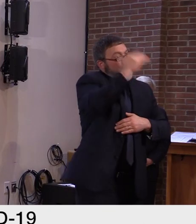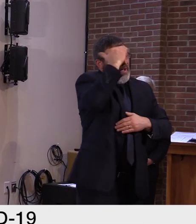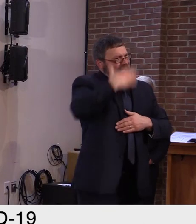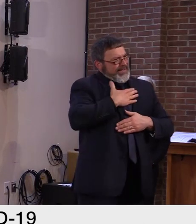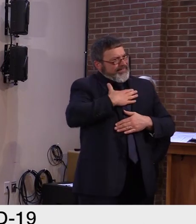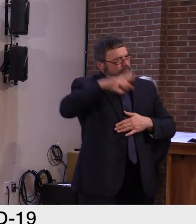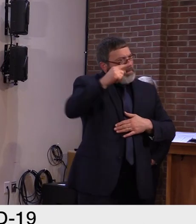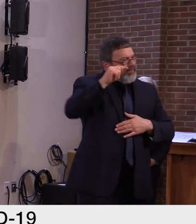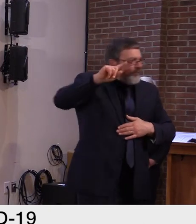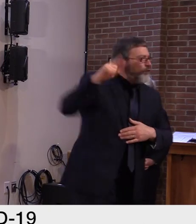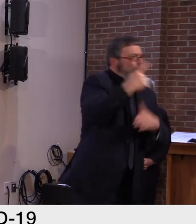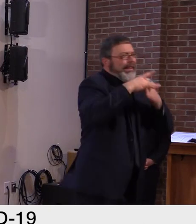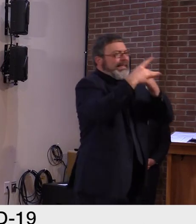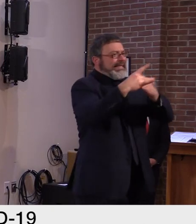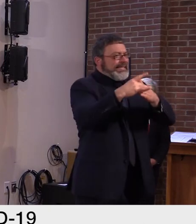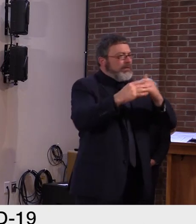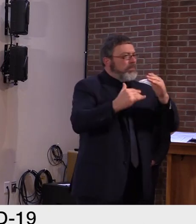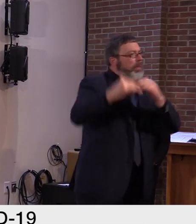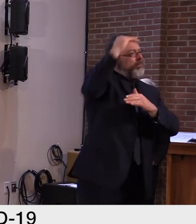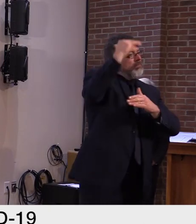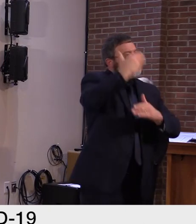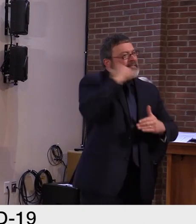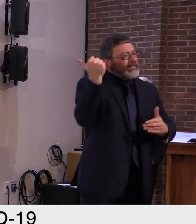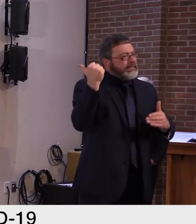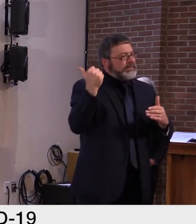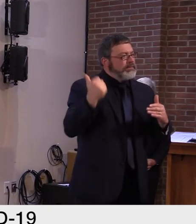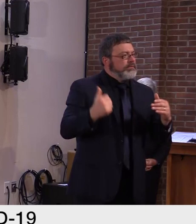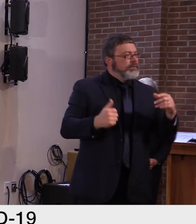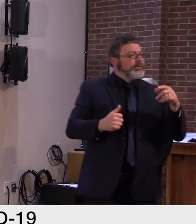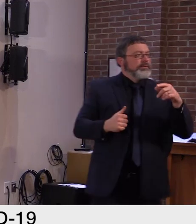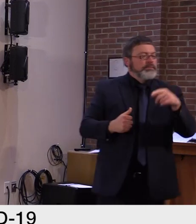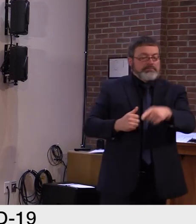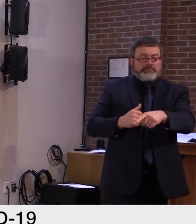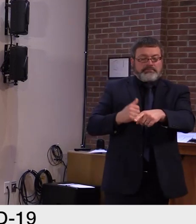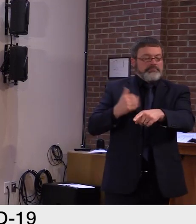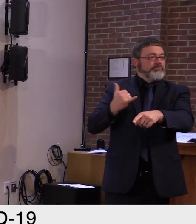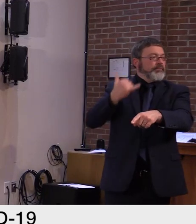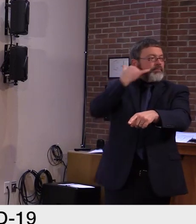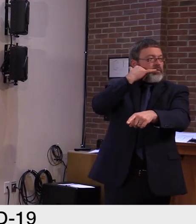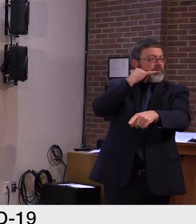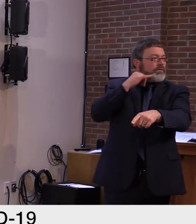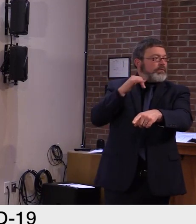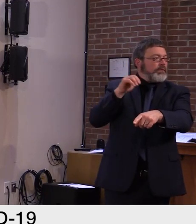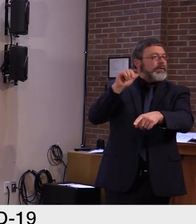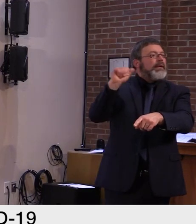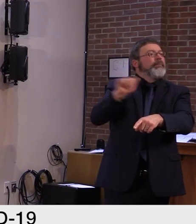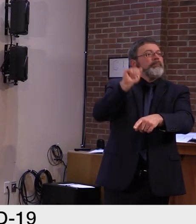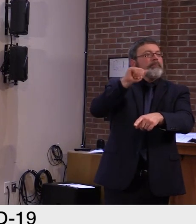Lisa at the AP.